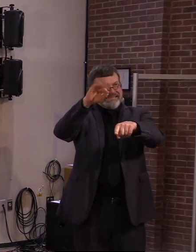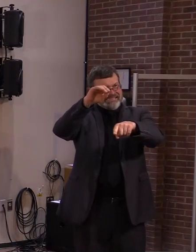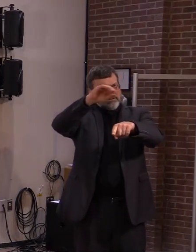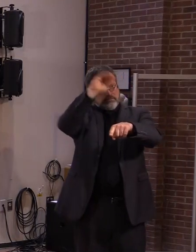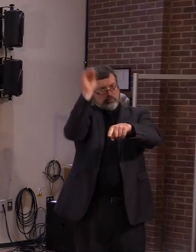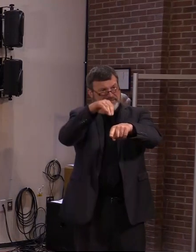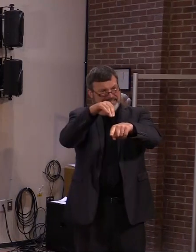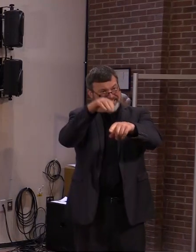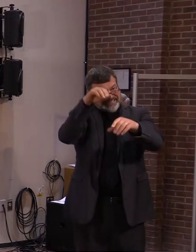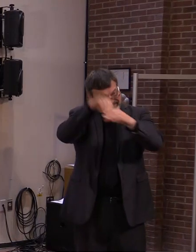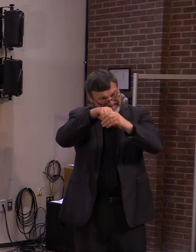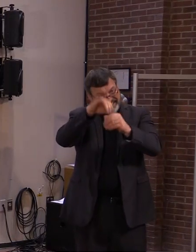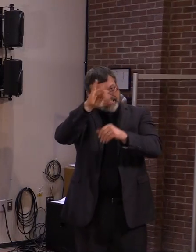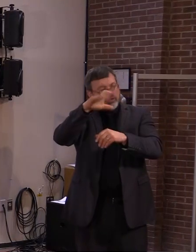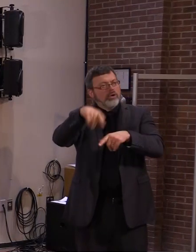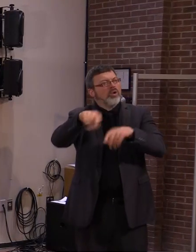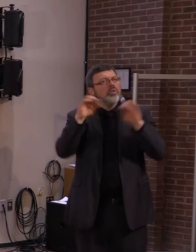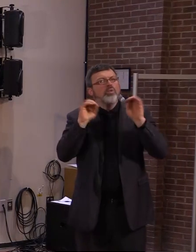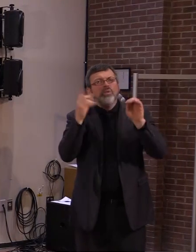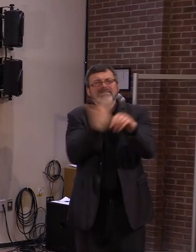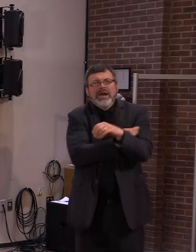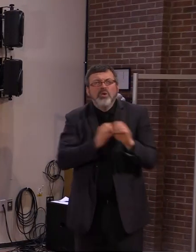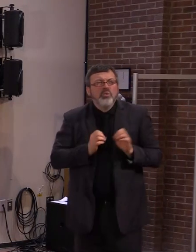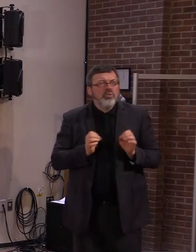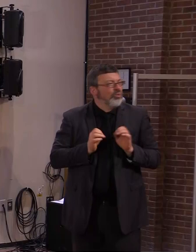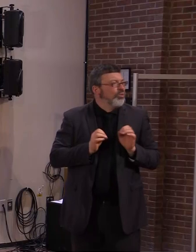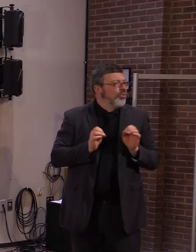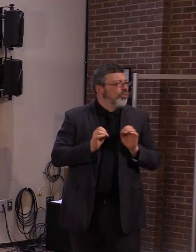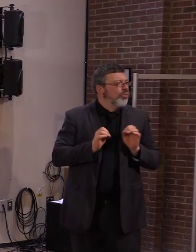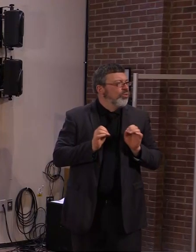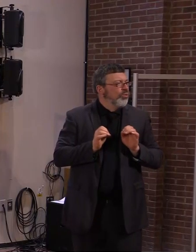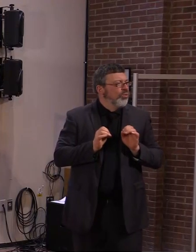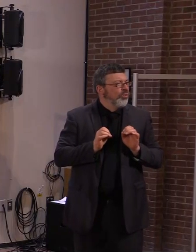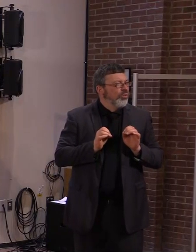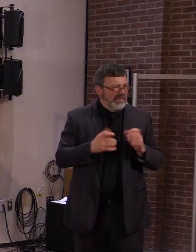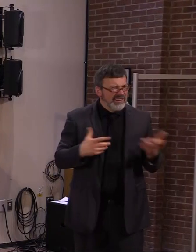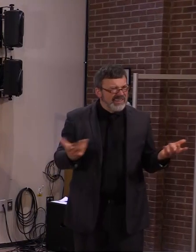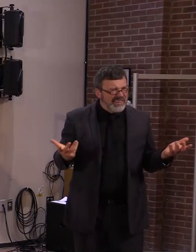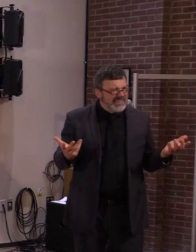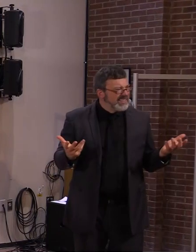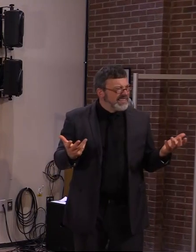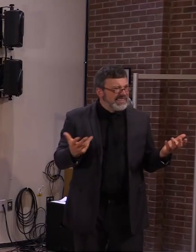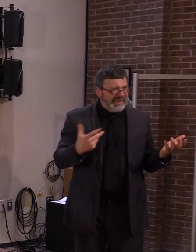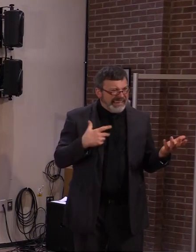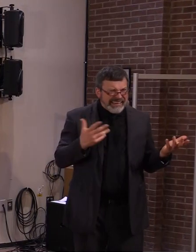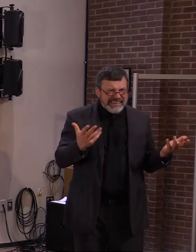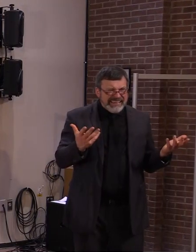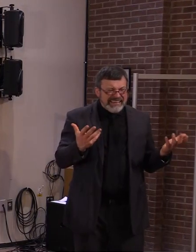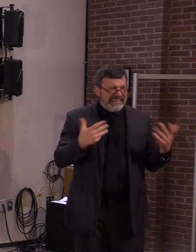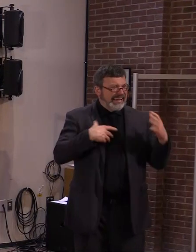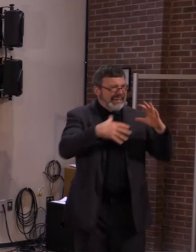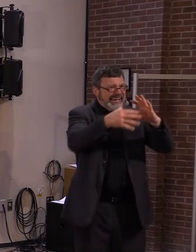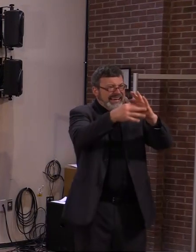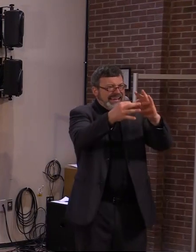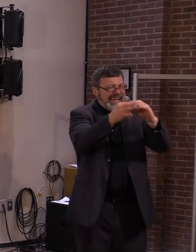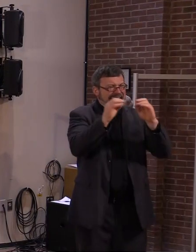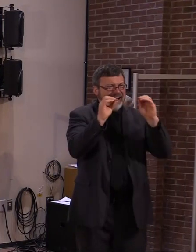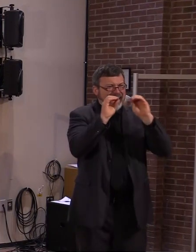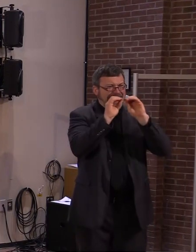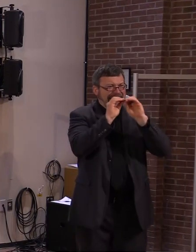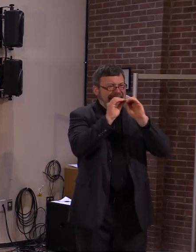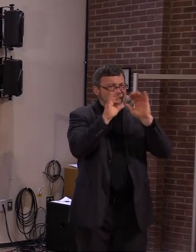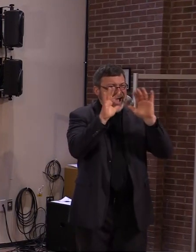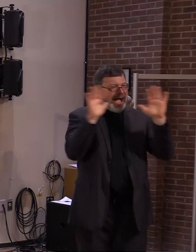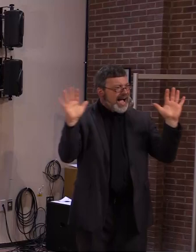clear. Get vaccinated. You know, get boosted if you're not vaccinated. Because this is really a